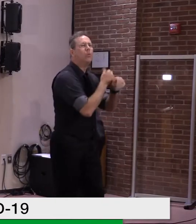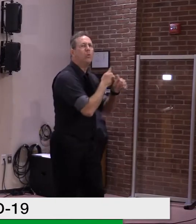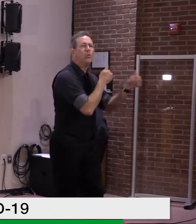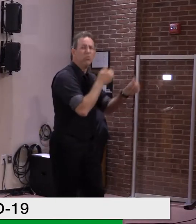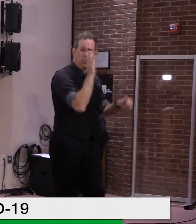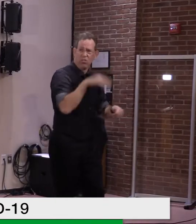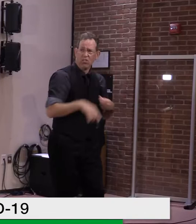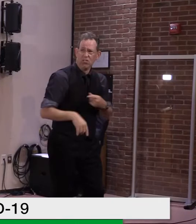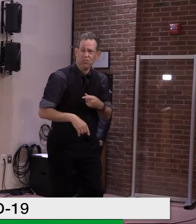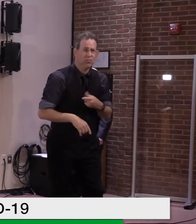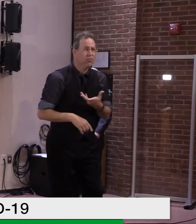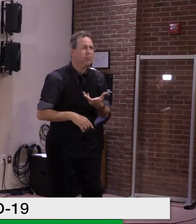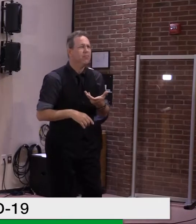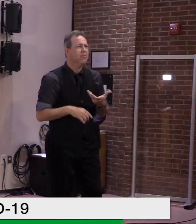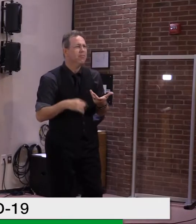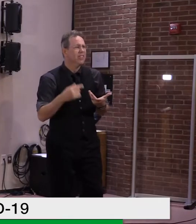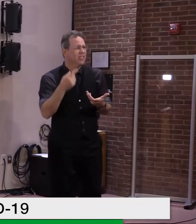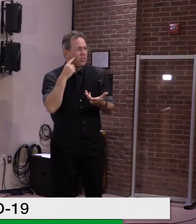is that a health risk?